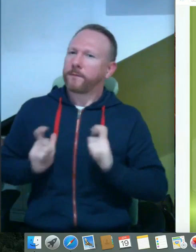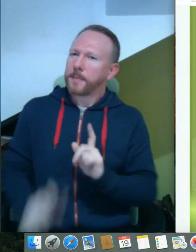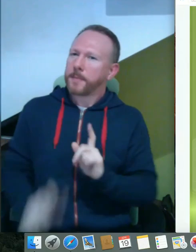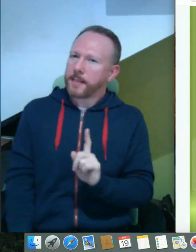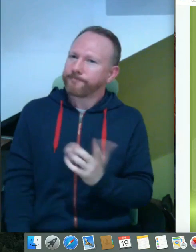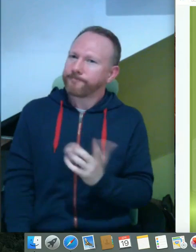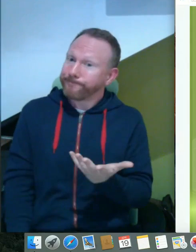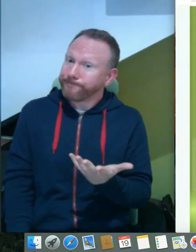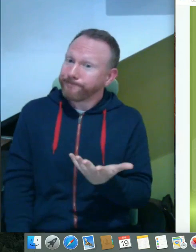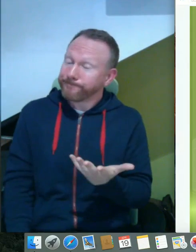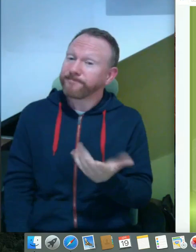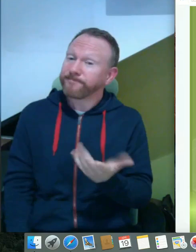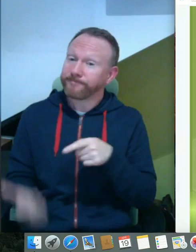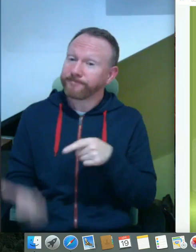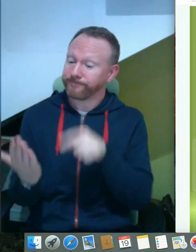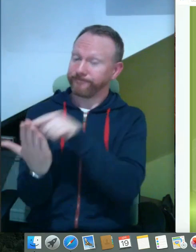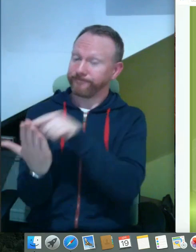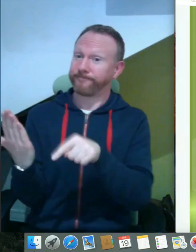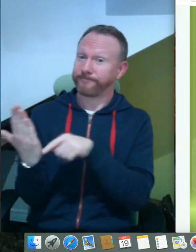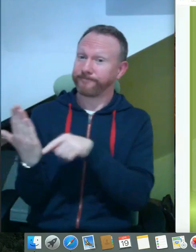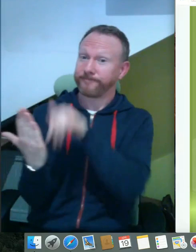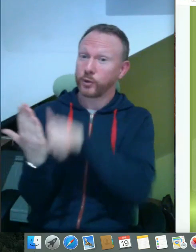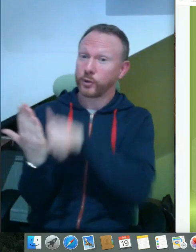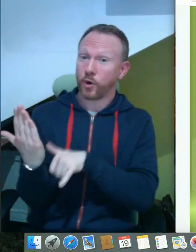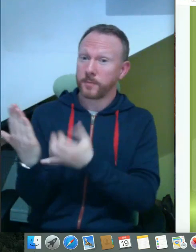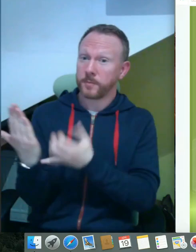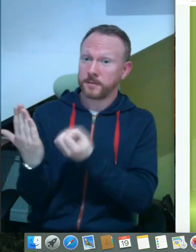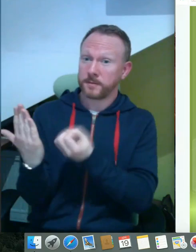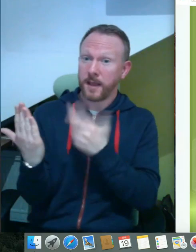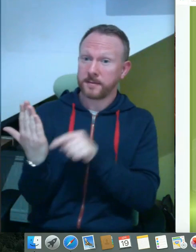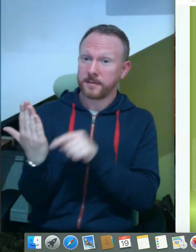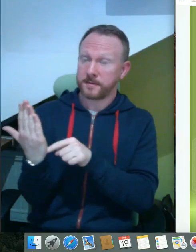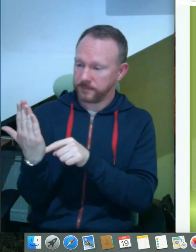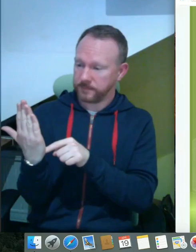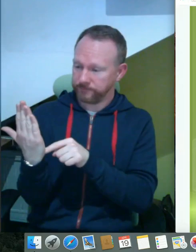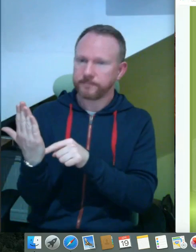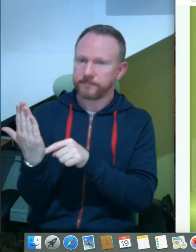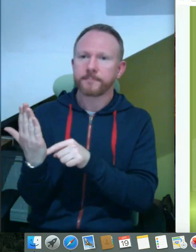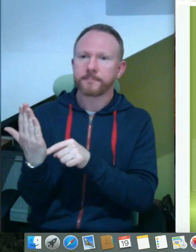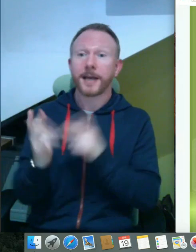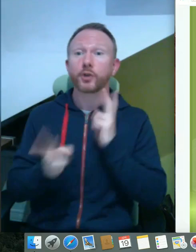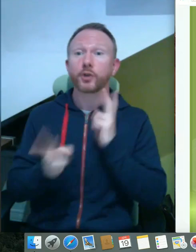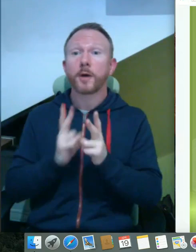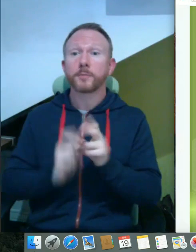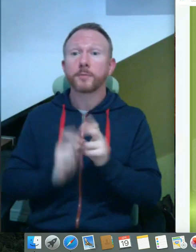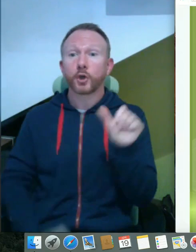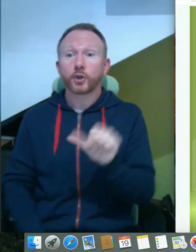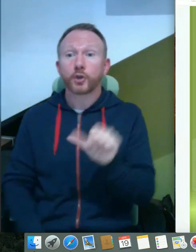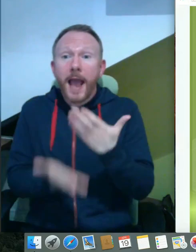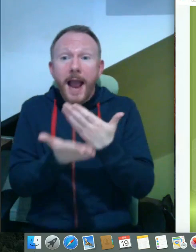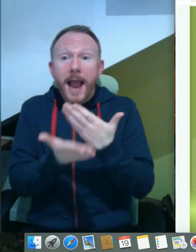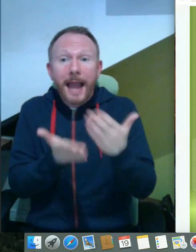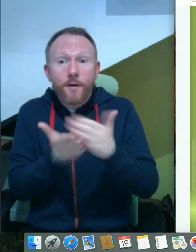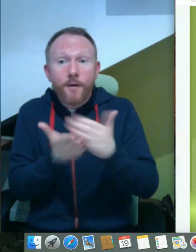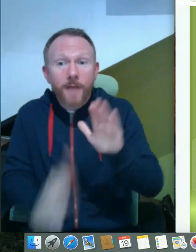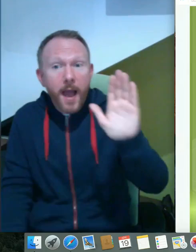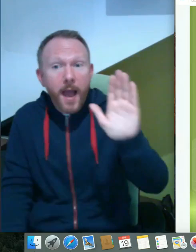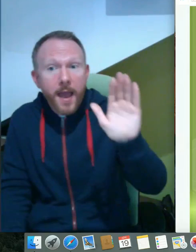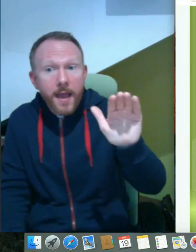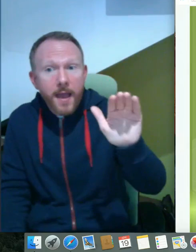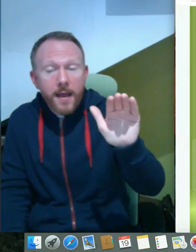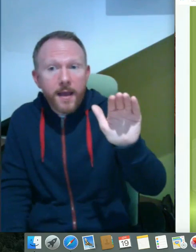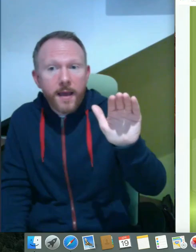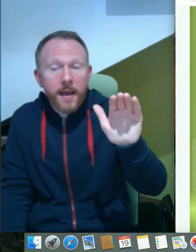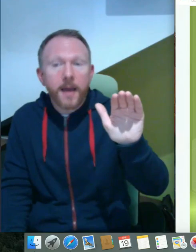raised in the document is the idea of clarifications, interpreting clarifications being made in